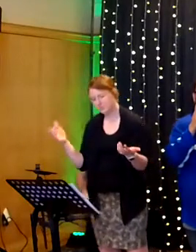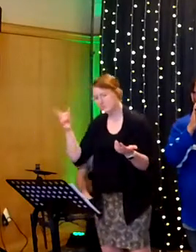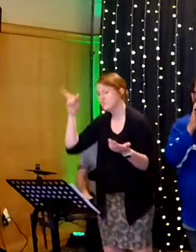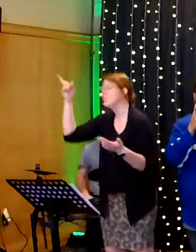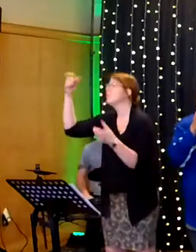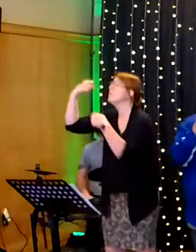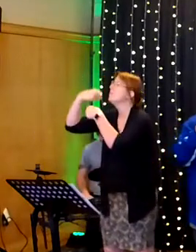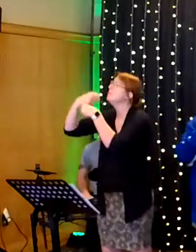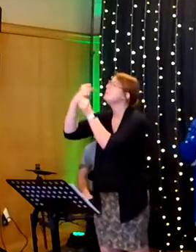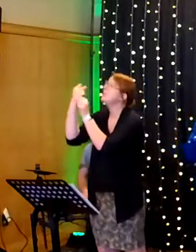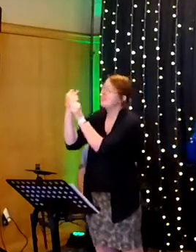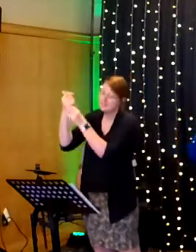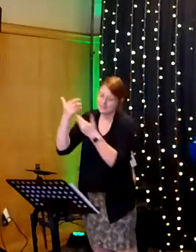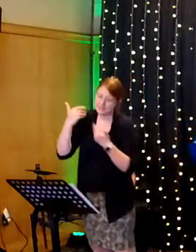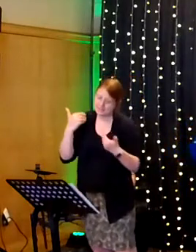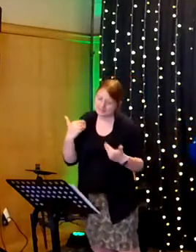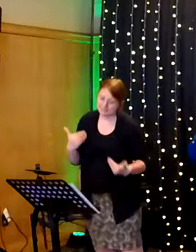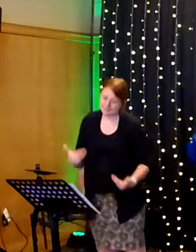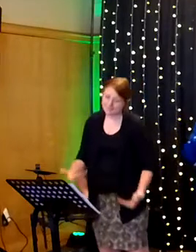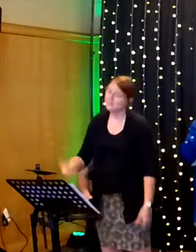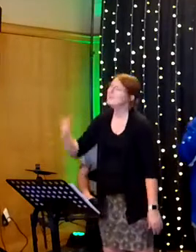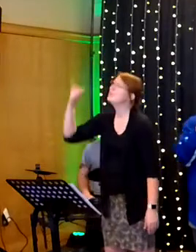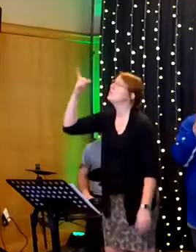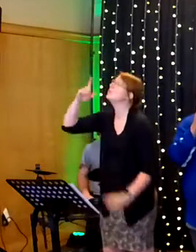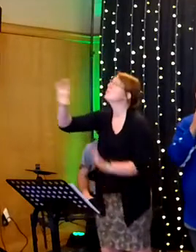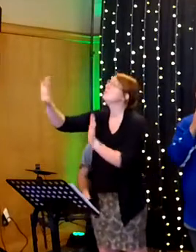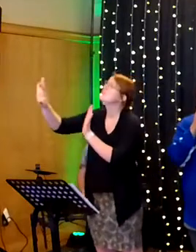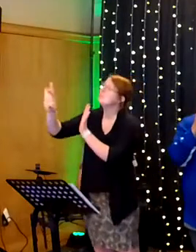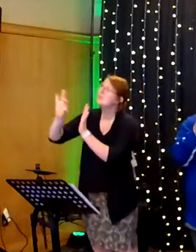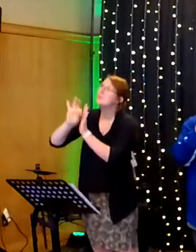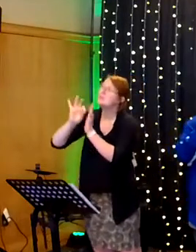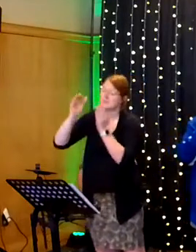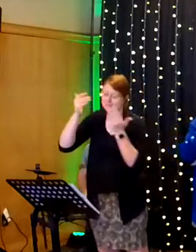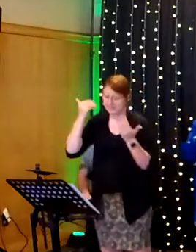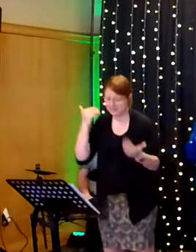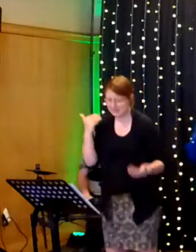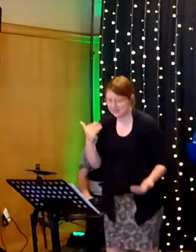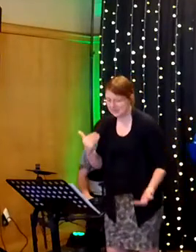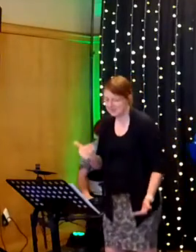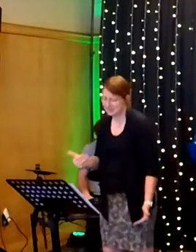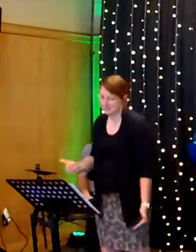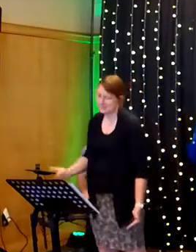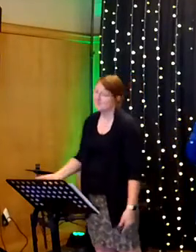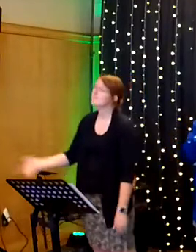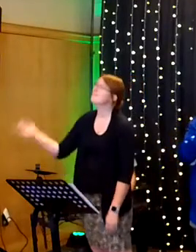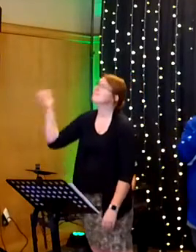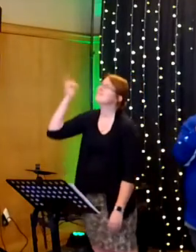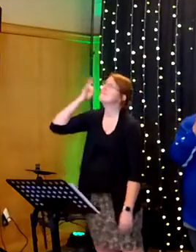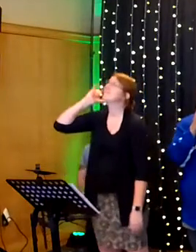From my mother's womb, you have chosen me.